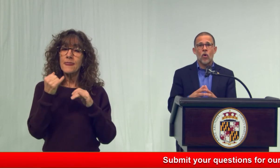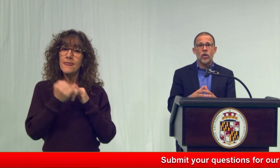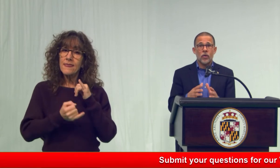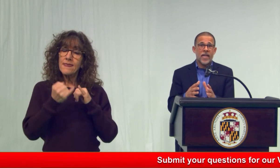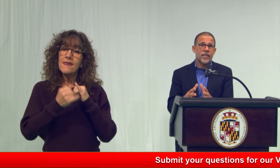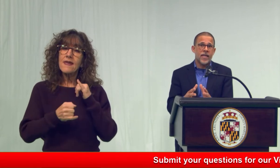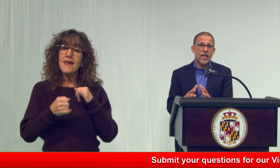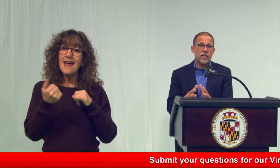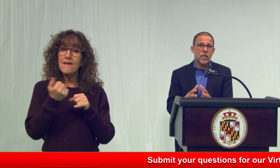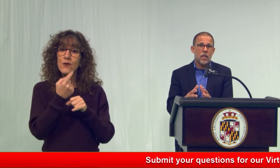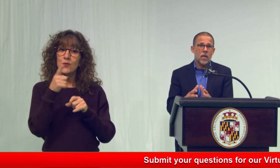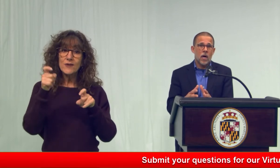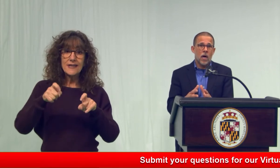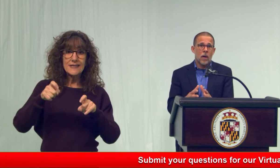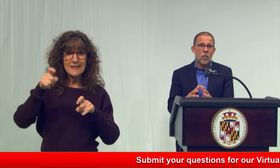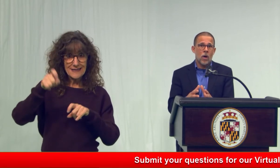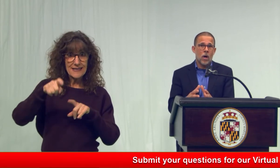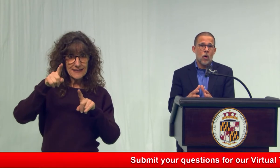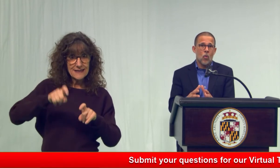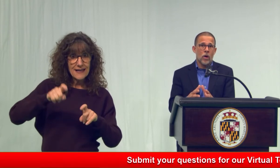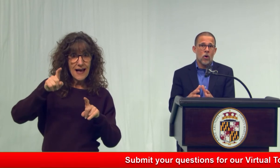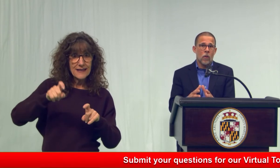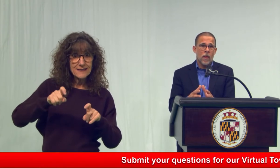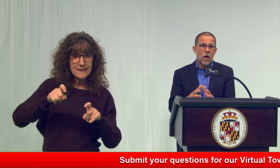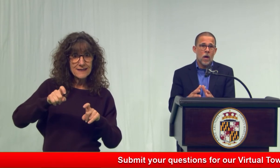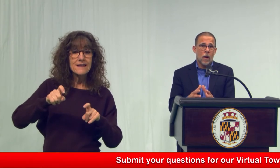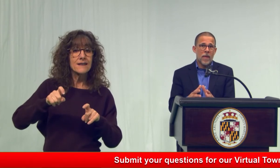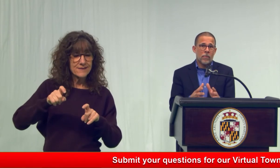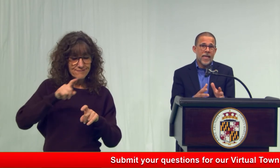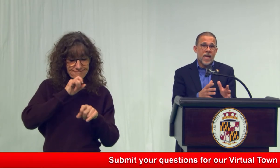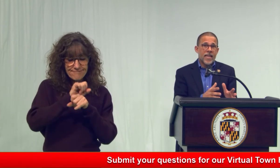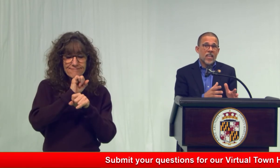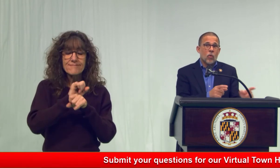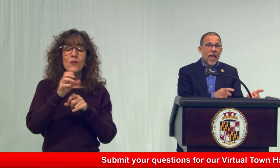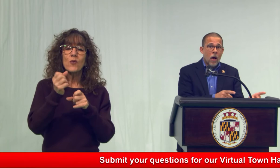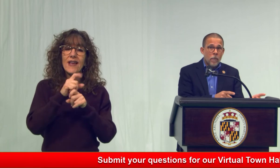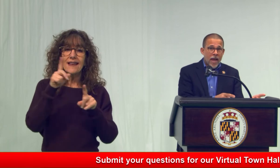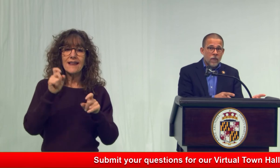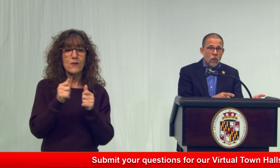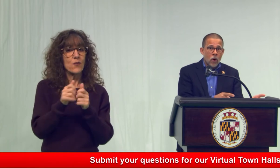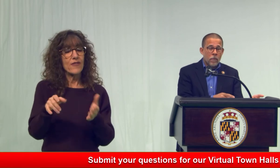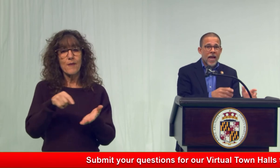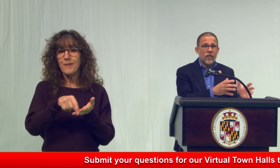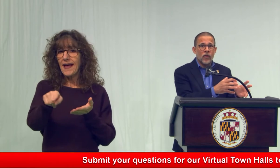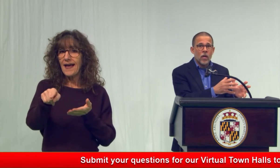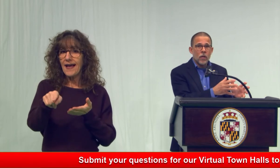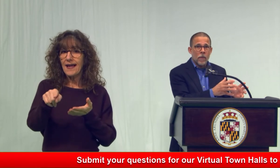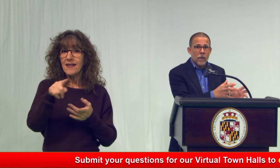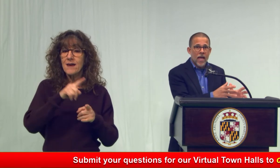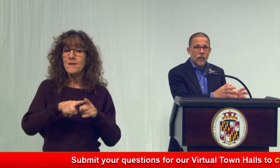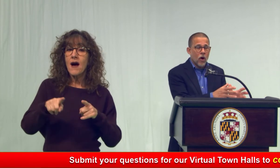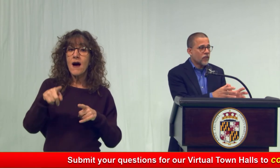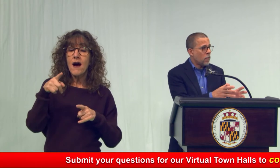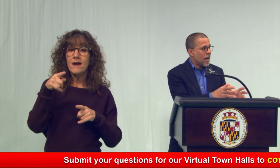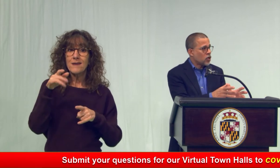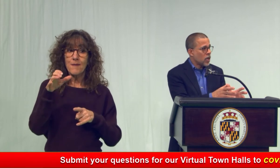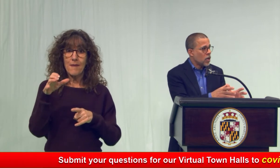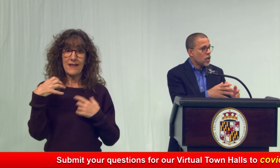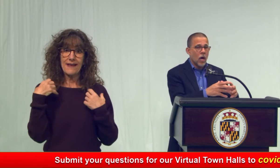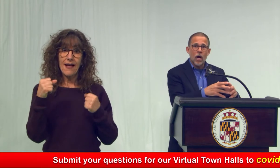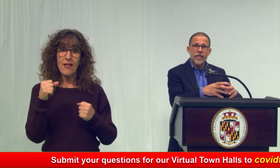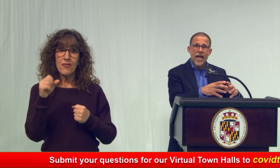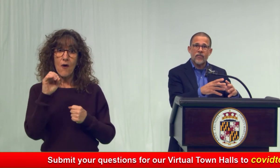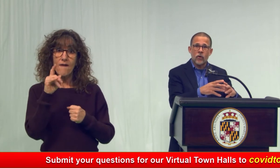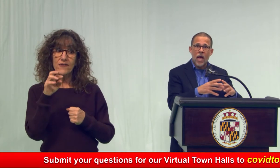that everyone who needs a test will be able to get a test without paying for it. But as the public health officer